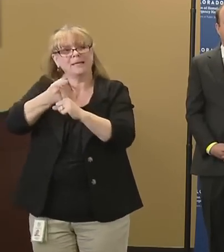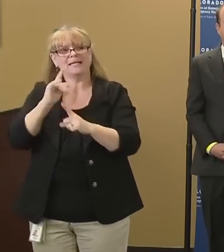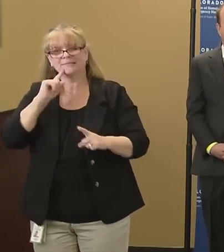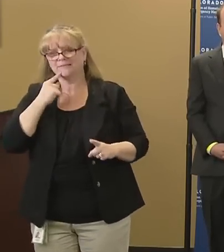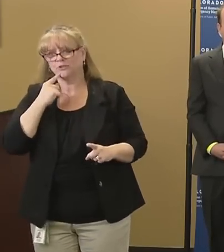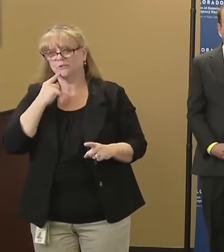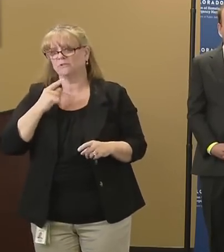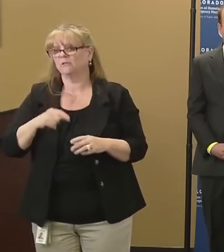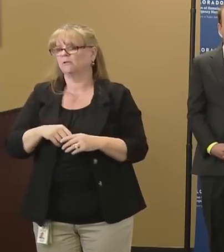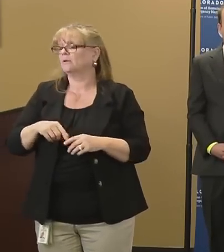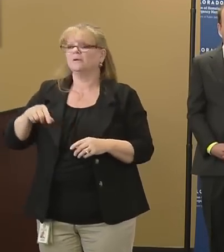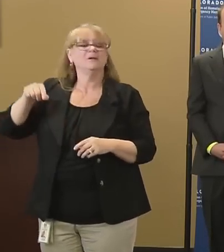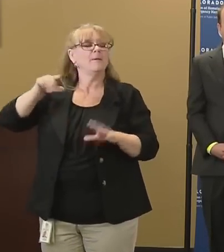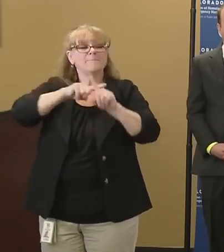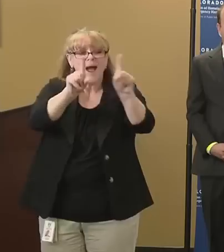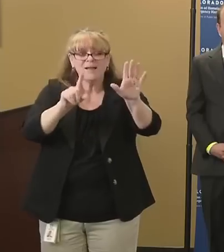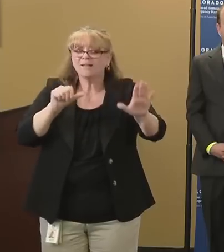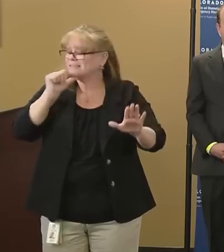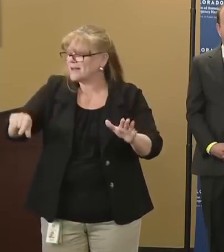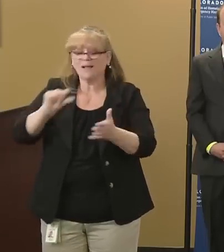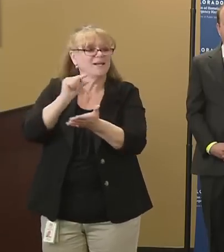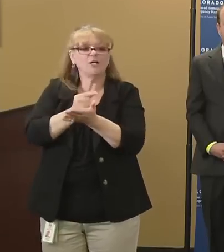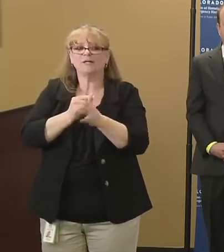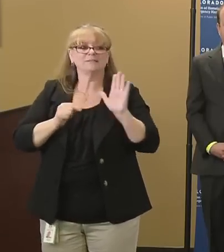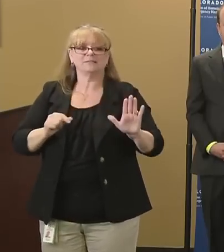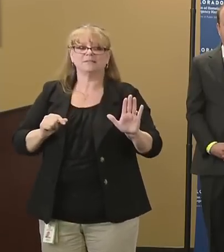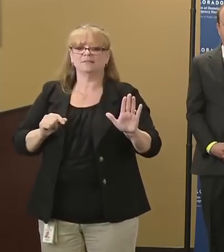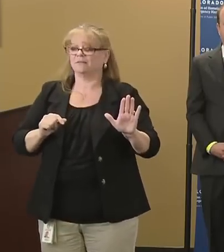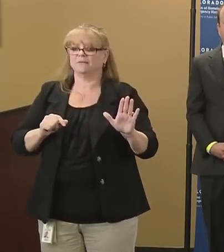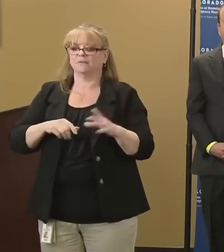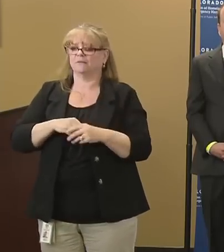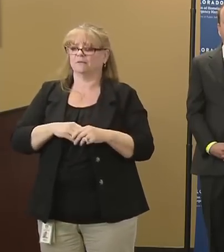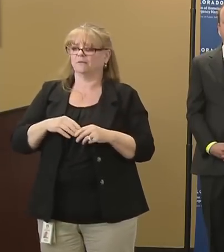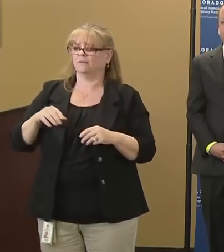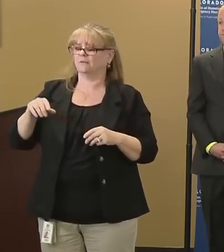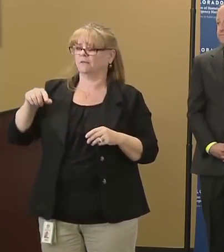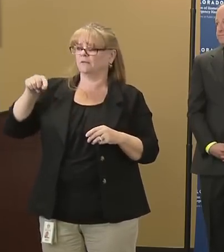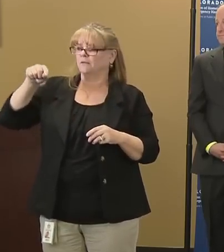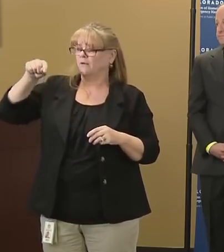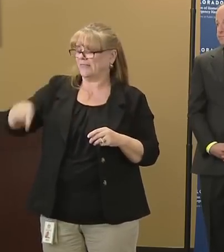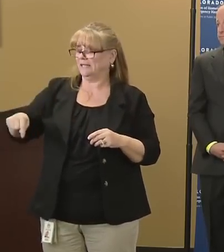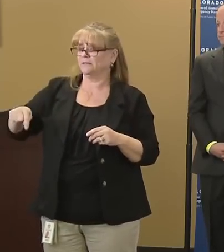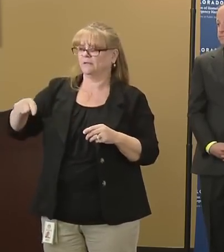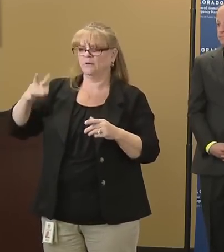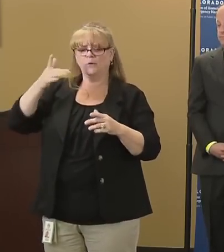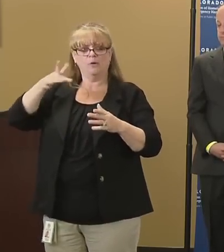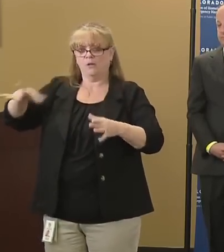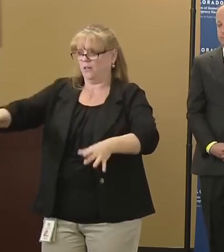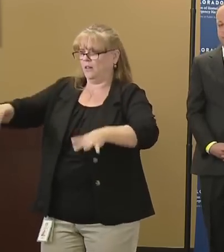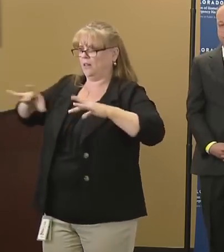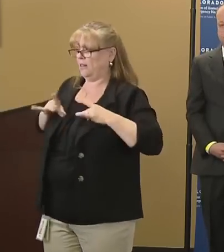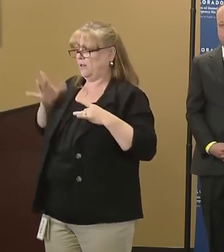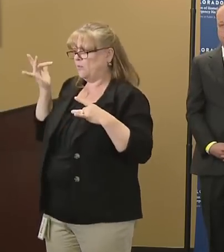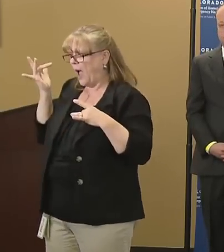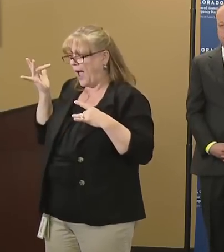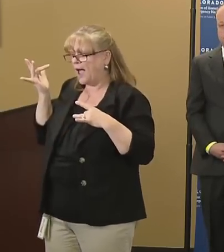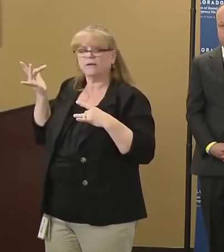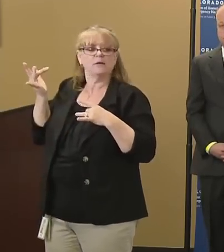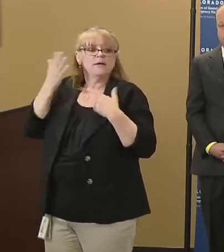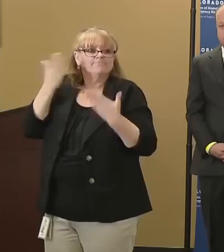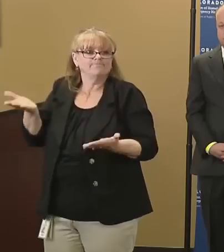So there are other factors that play a role in why some people get infected and others don't. And I think the important thing is that everyone has to